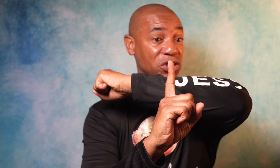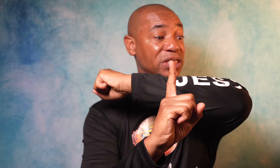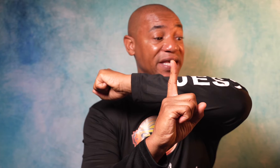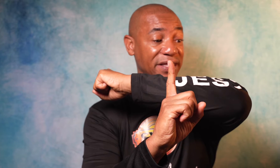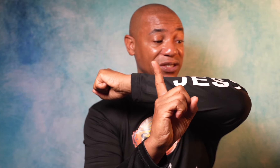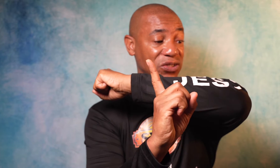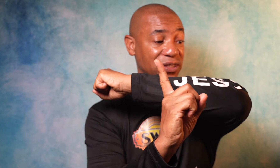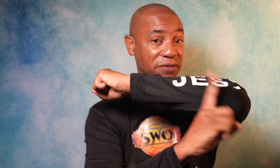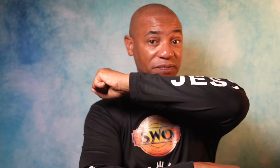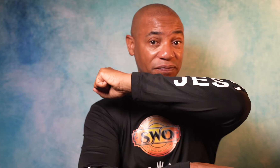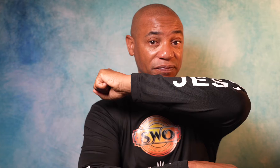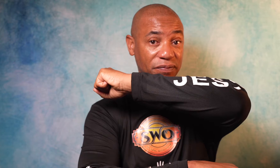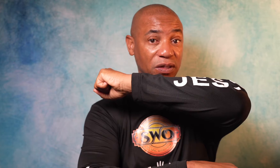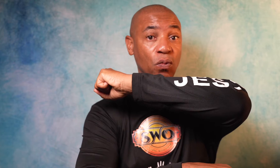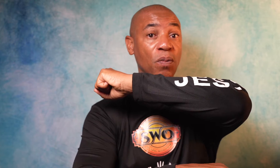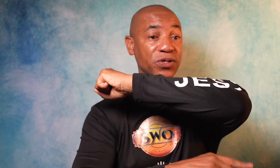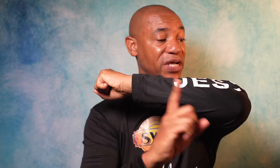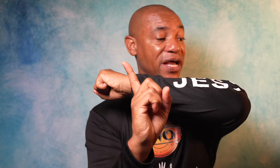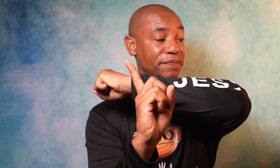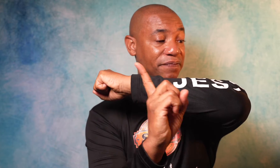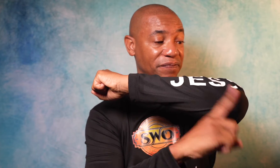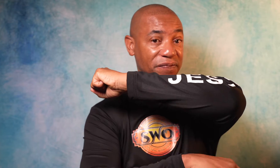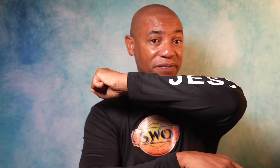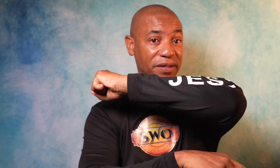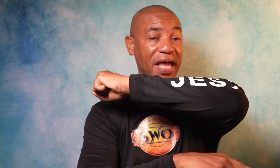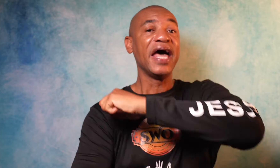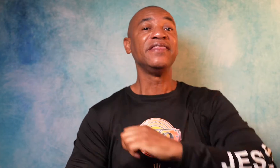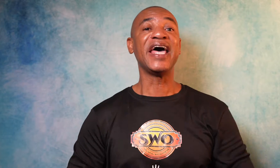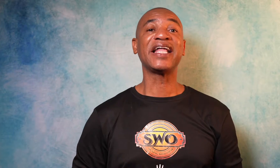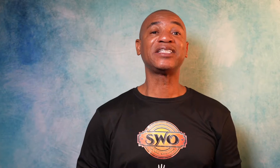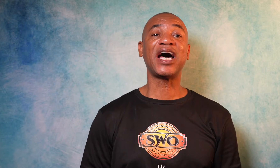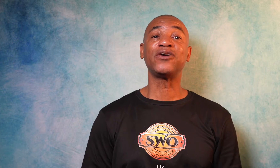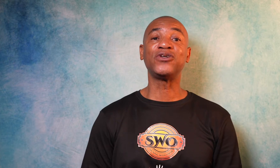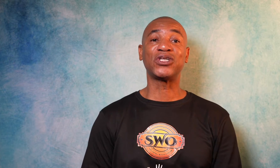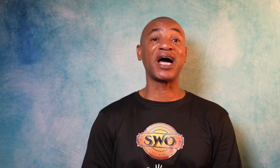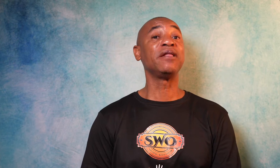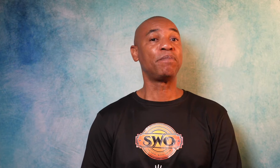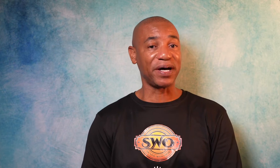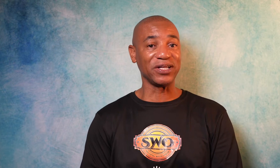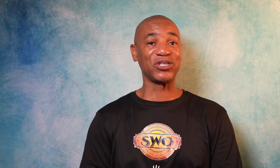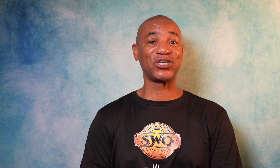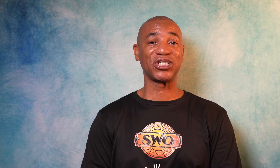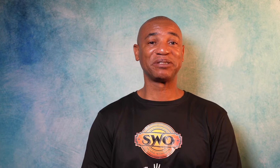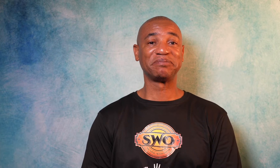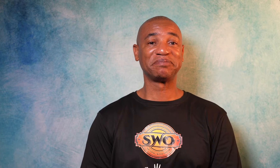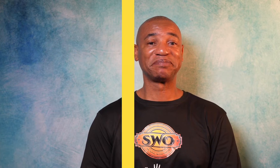like this. One more time. That is how you sign punish.